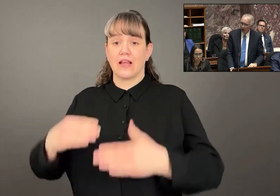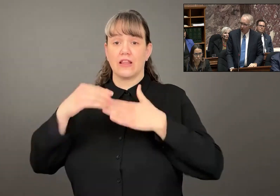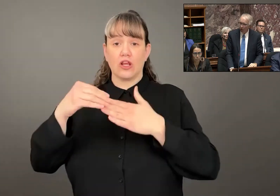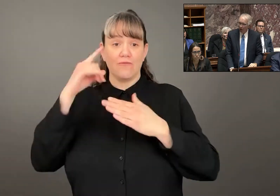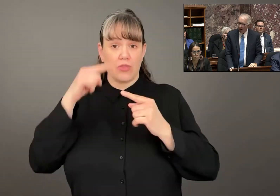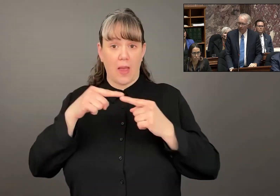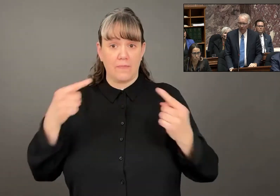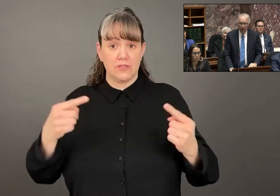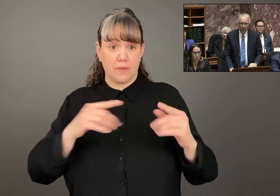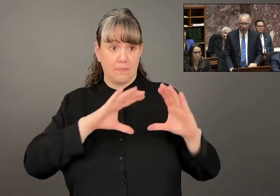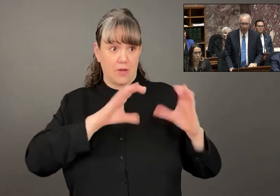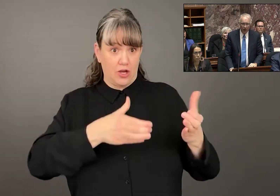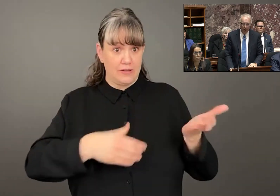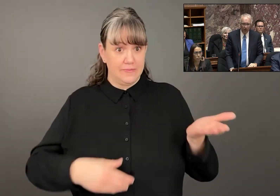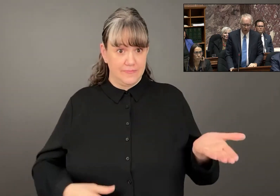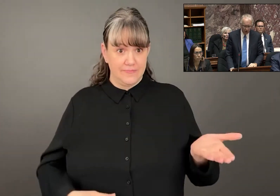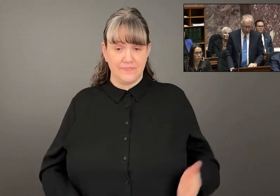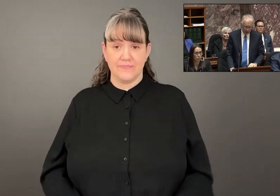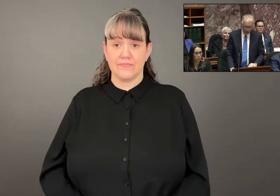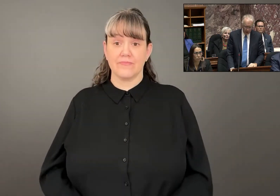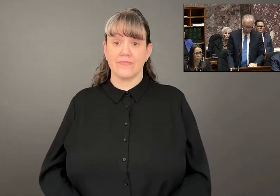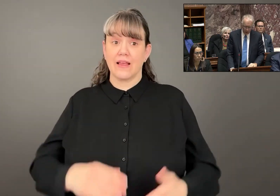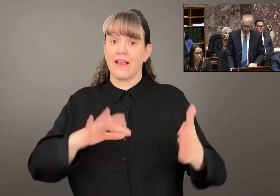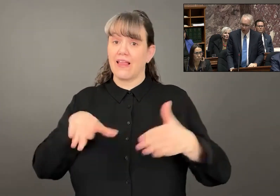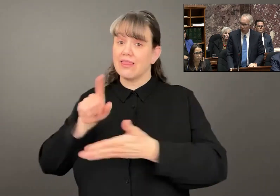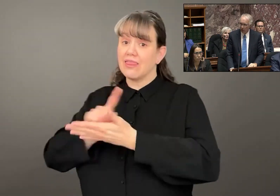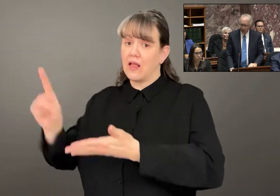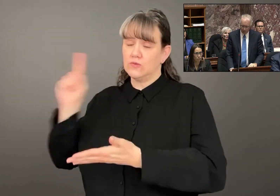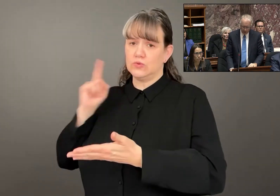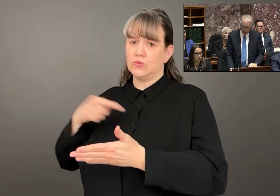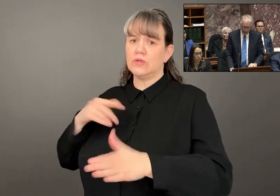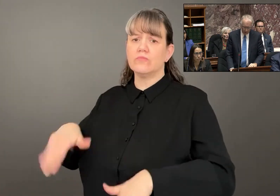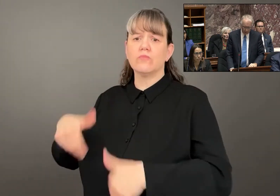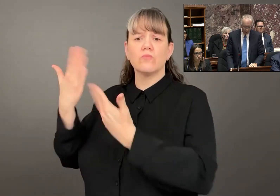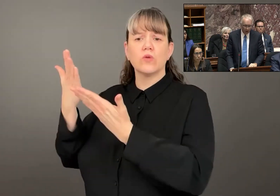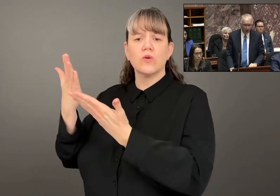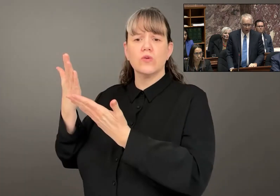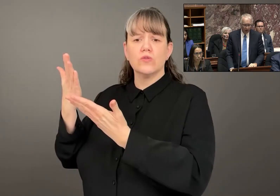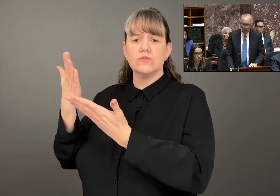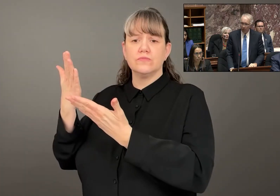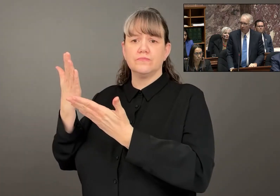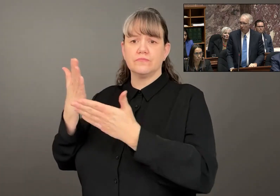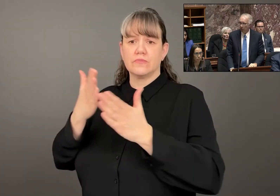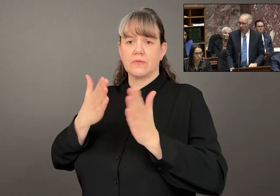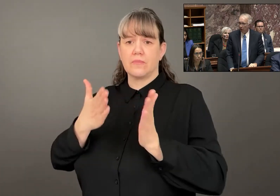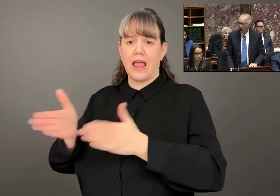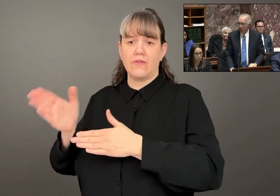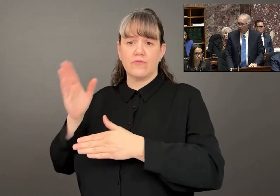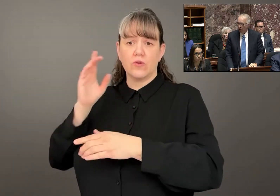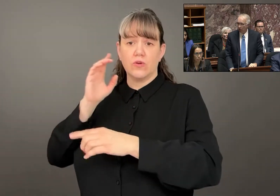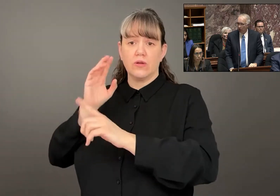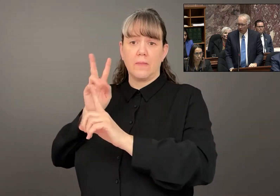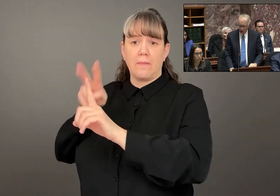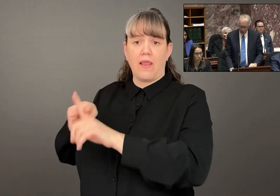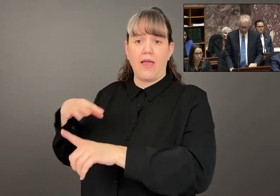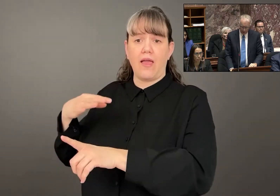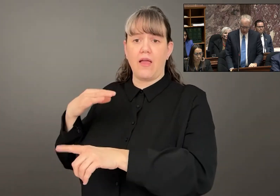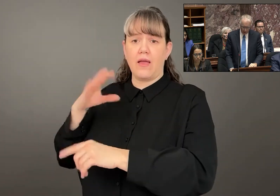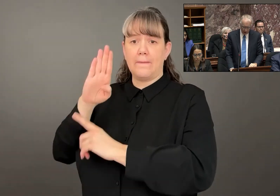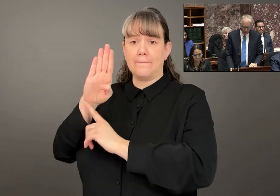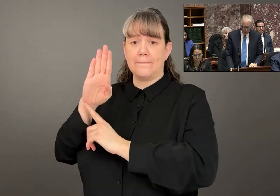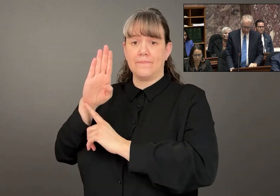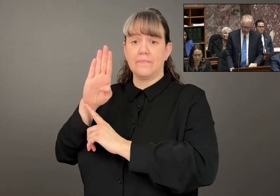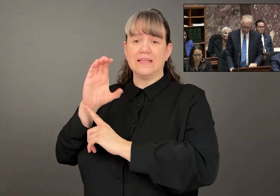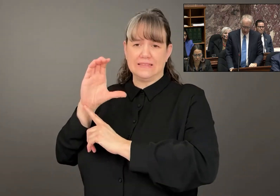plan to apply BC's carbon tax to U.S. thermal coal being shipped through BC ports. The Premier says that he brought it to the